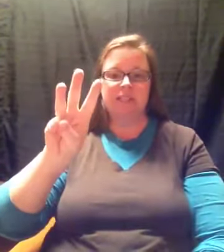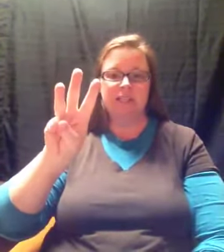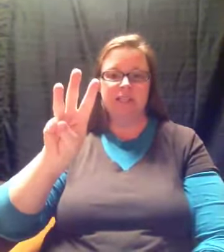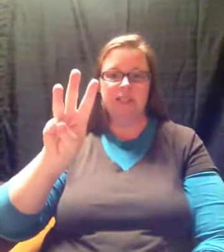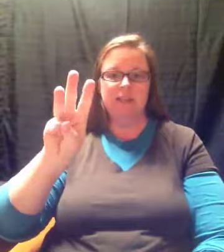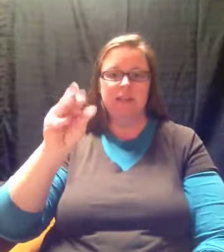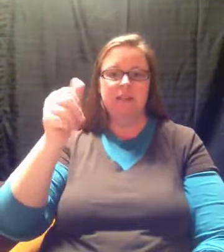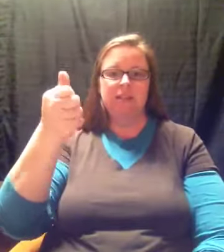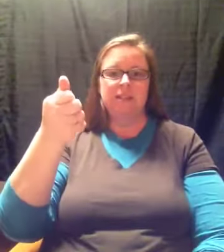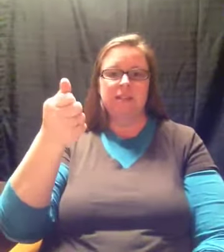16,